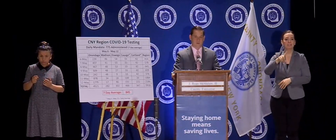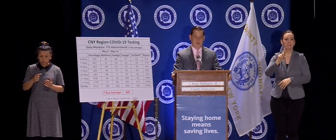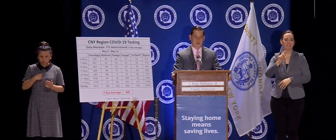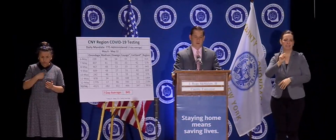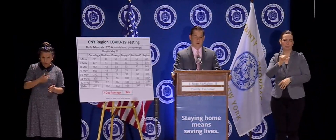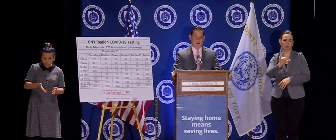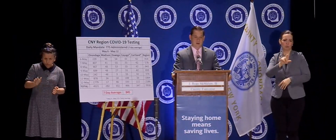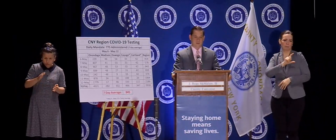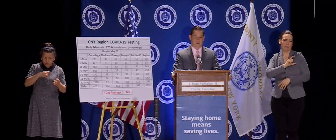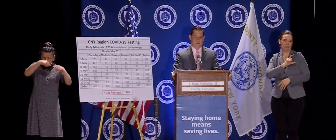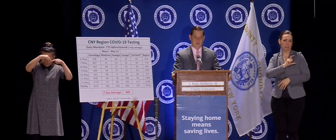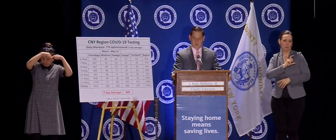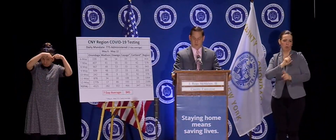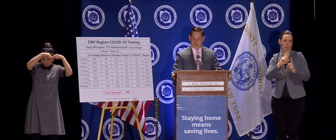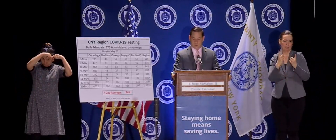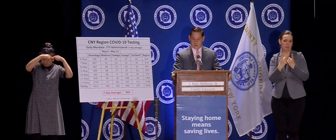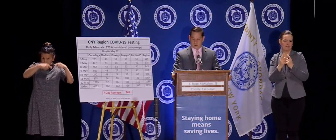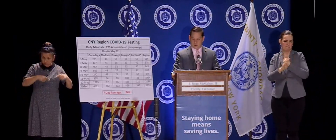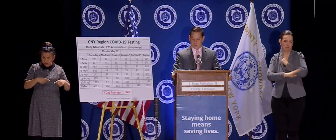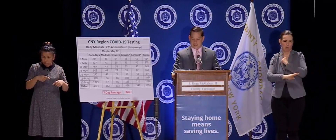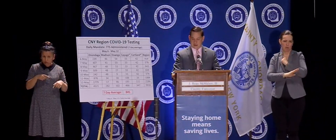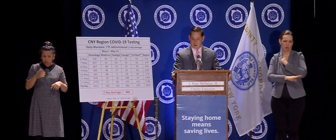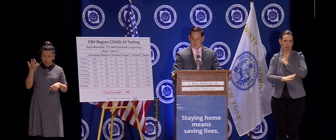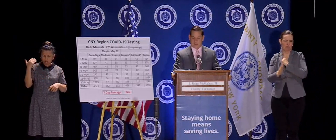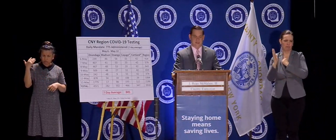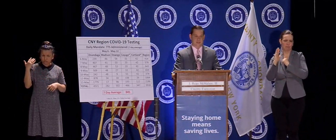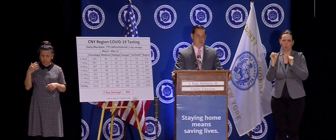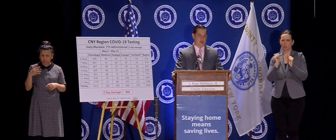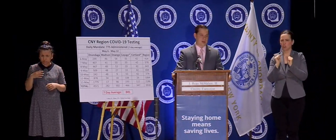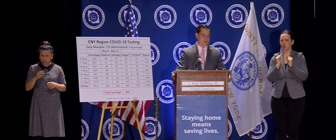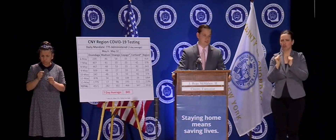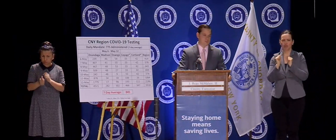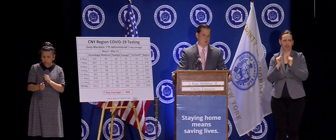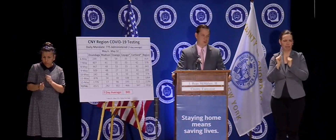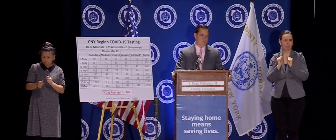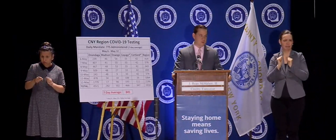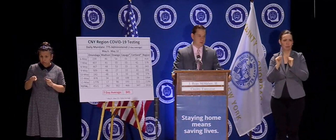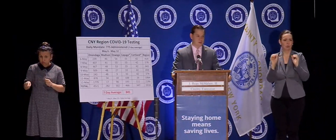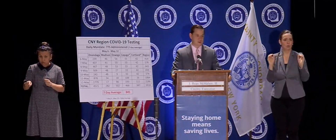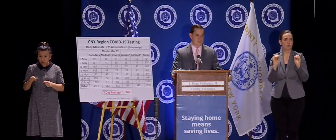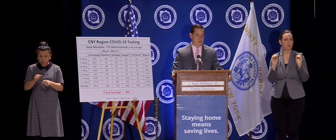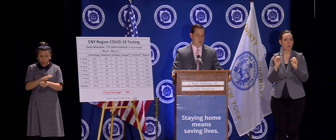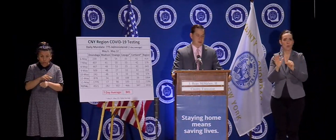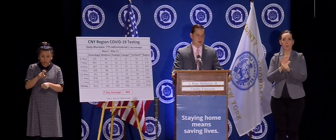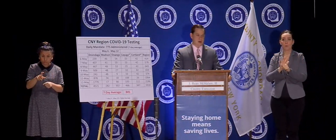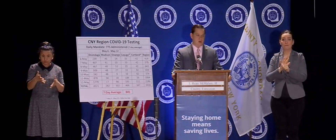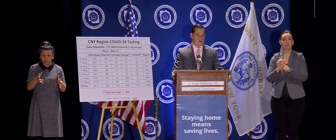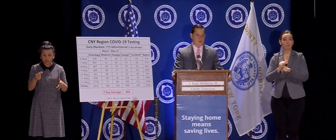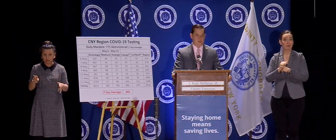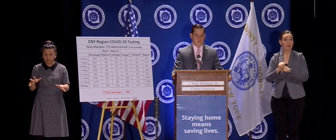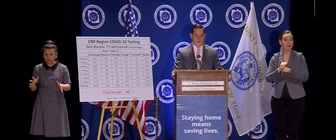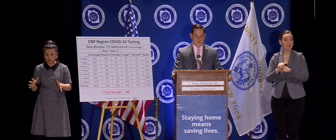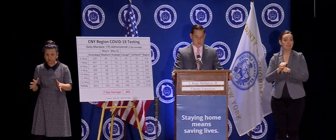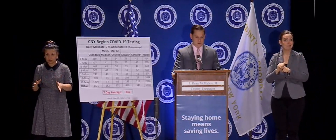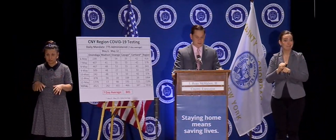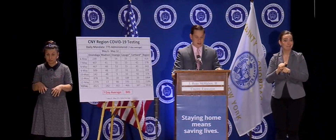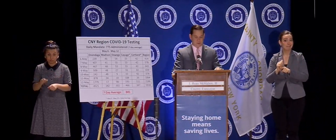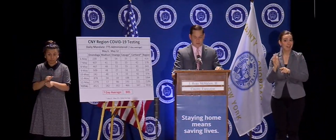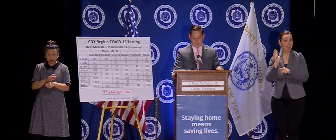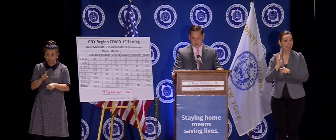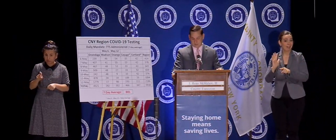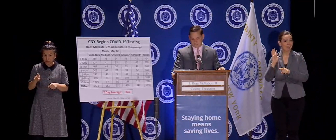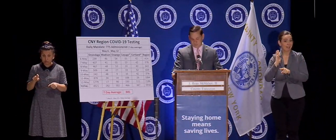have been another one even in the winter. There was not COVID-19 training for these officers and